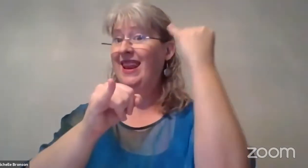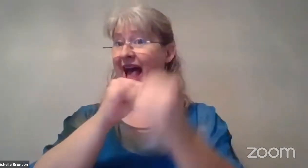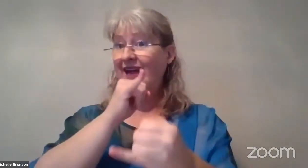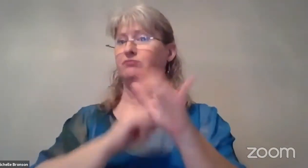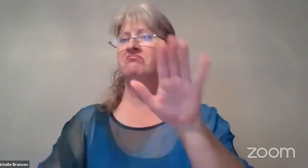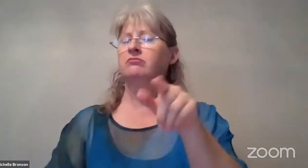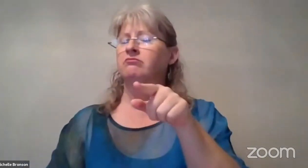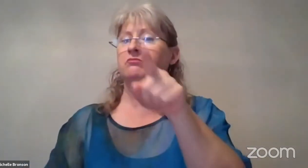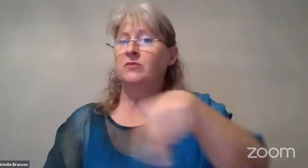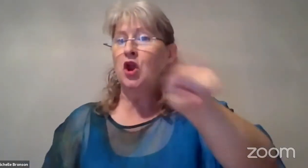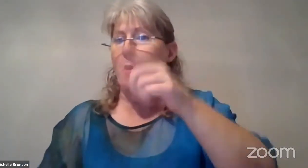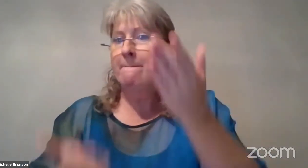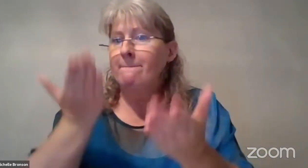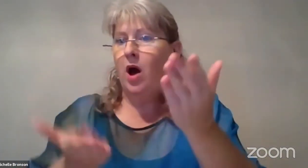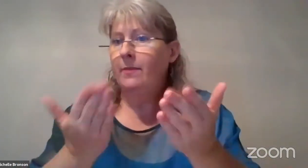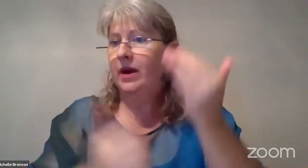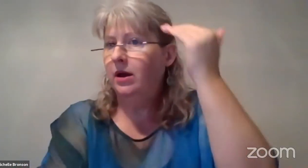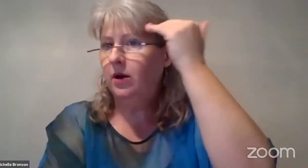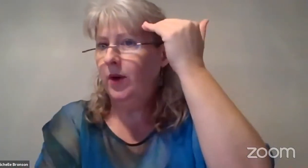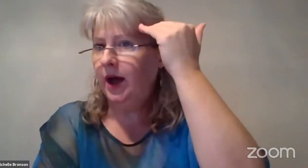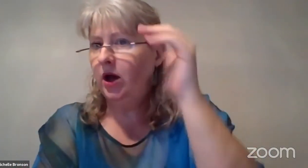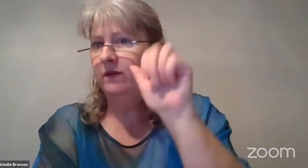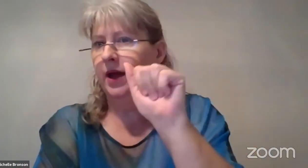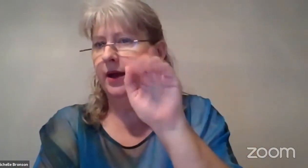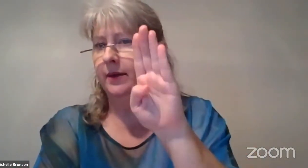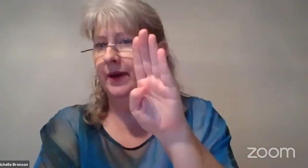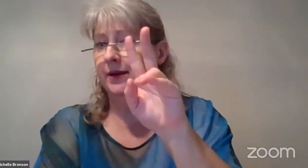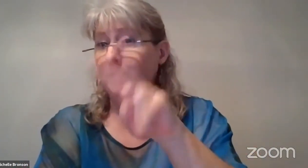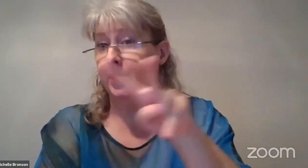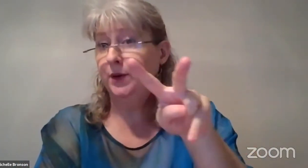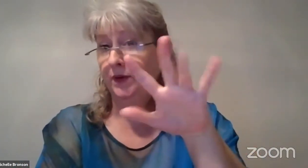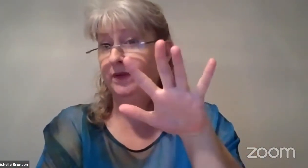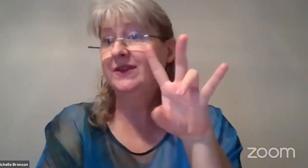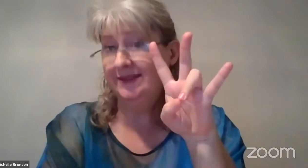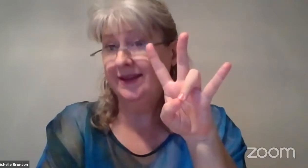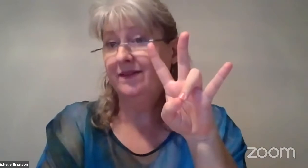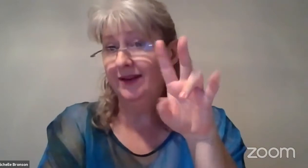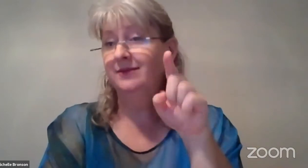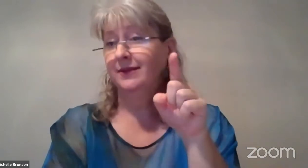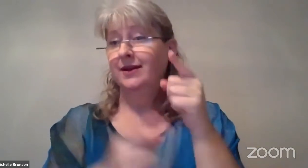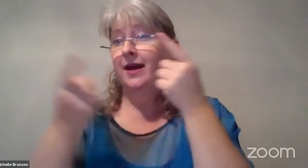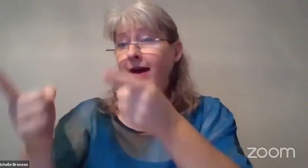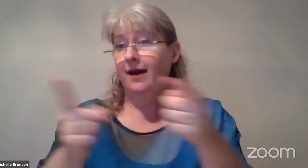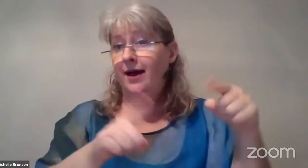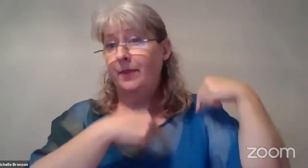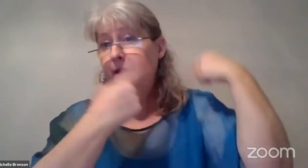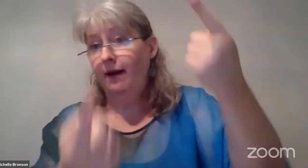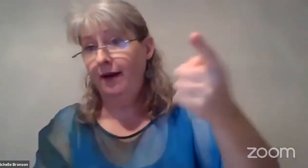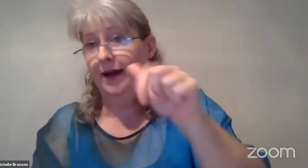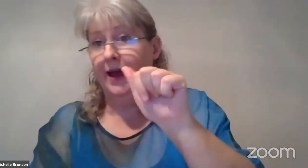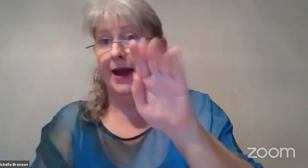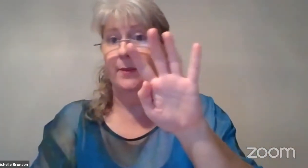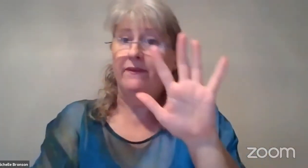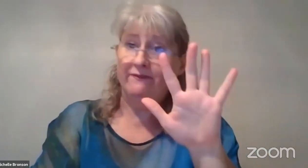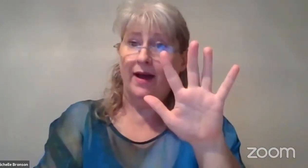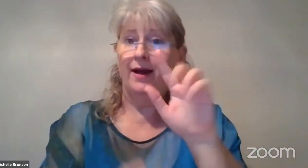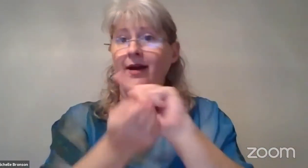and leaving the area. She plans to stay. Some of you are maybe aware of AB